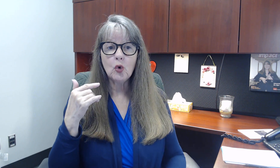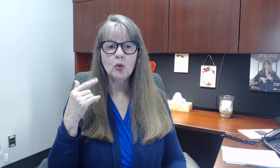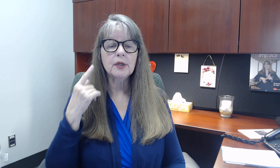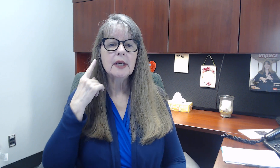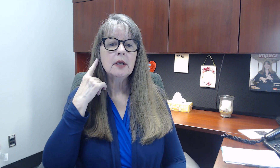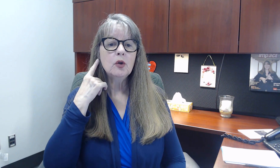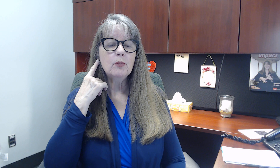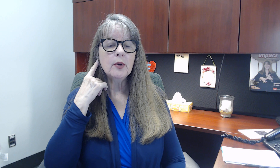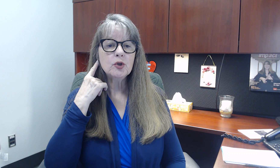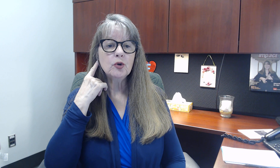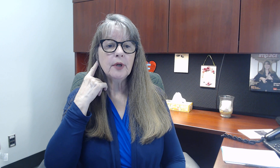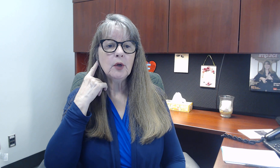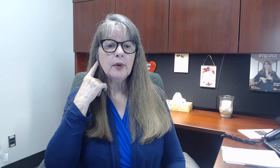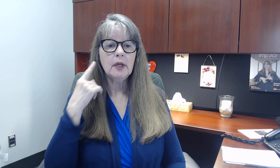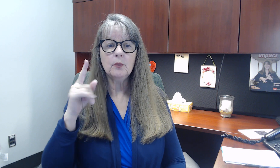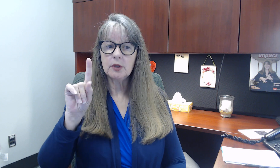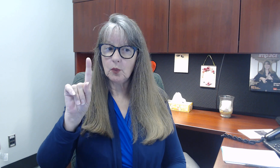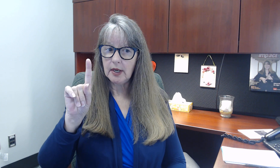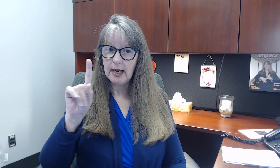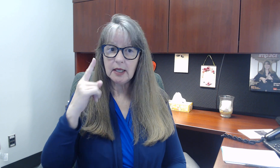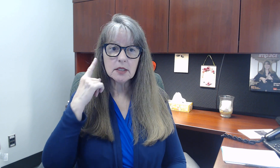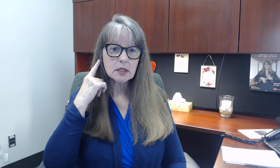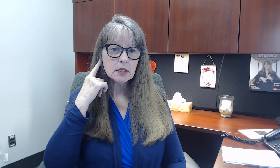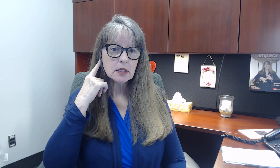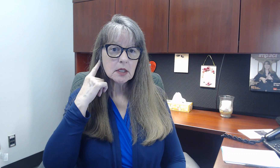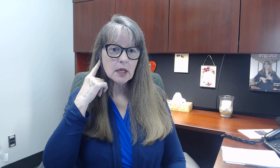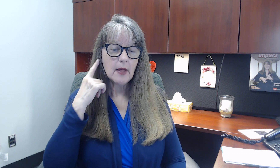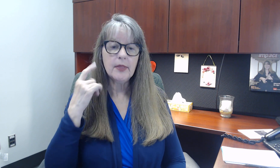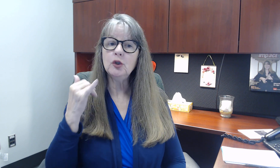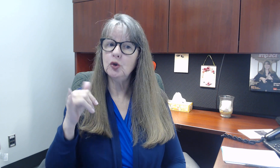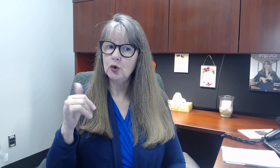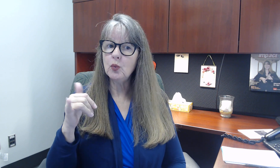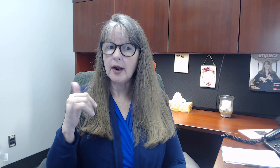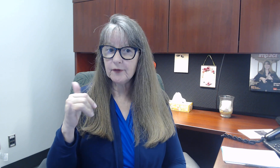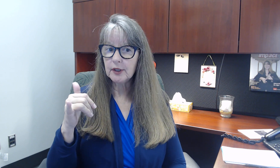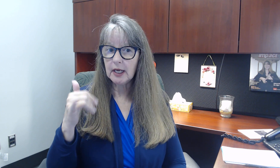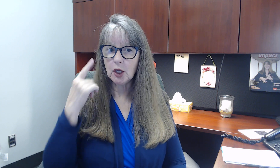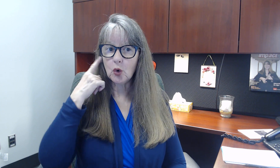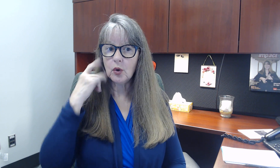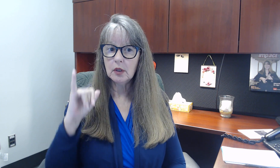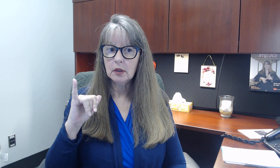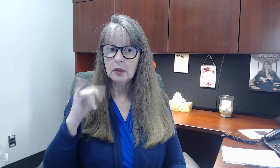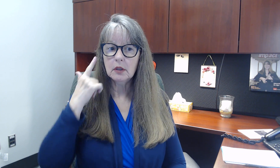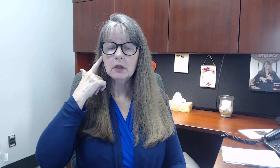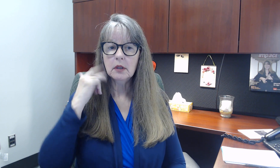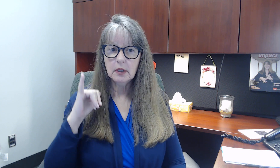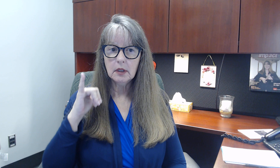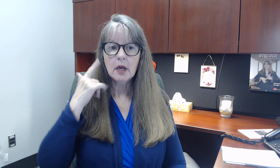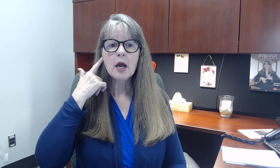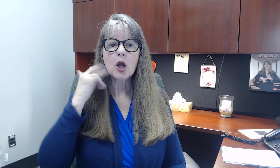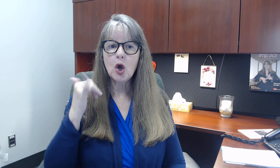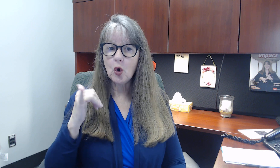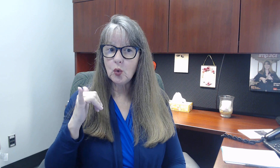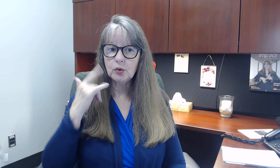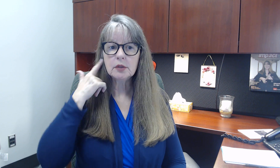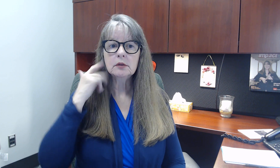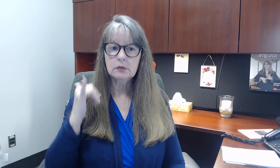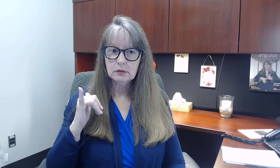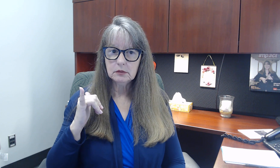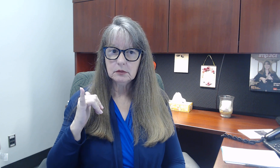Gold. You point to your earring with the one hand, and then you do Y for yellow. Gold. Remember